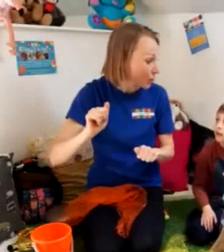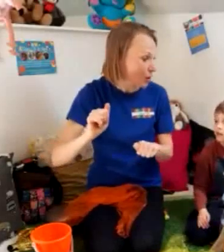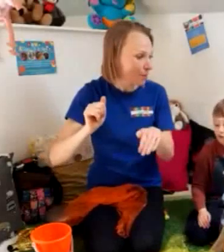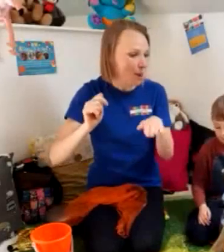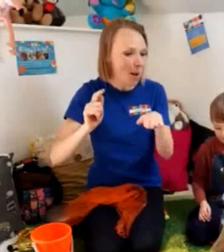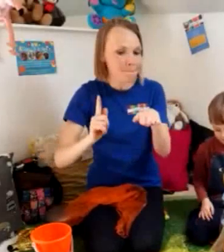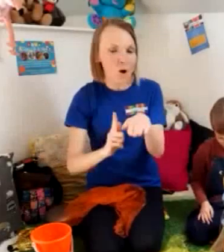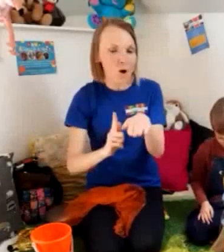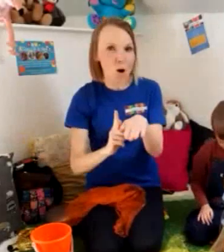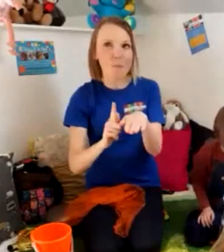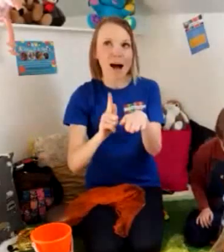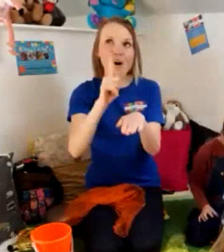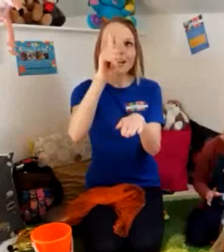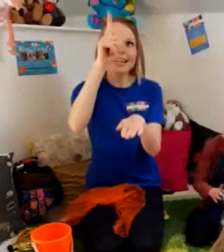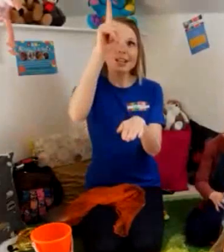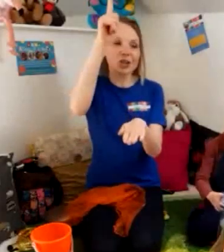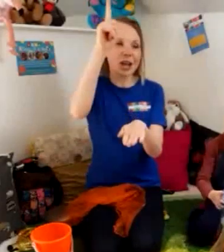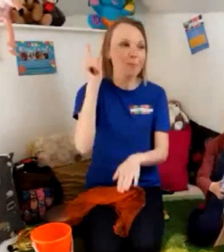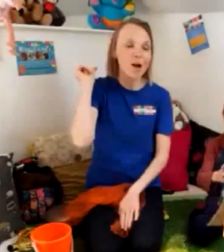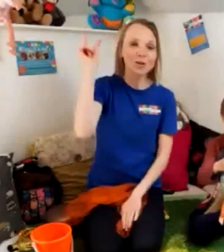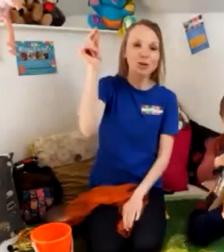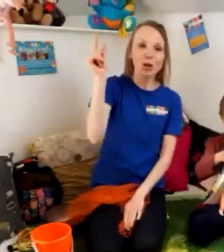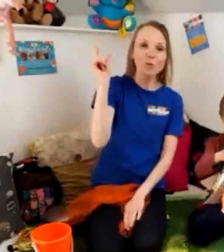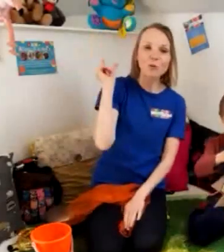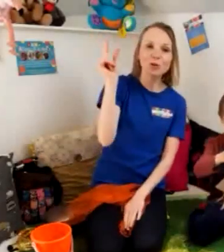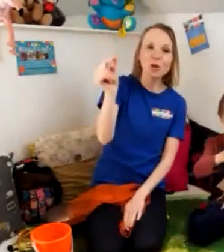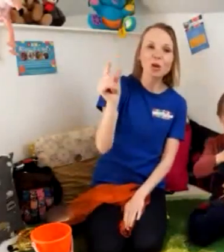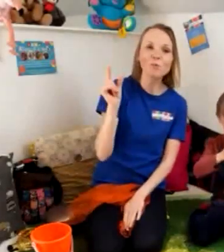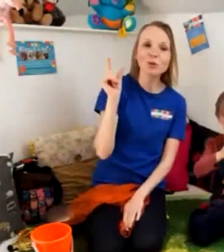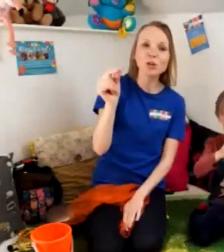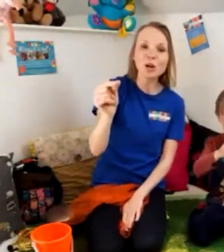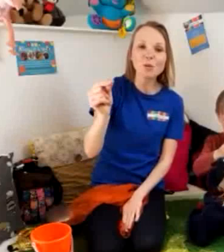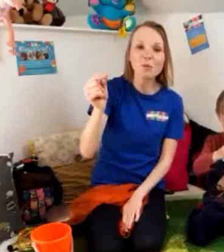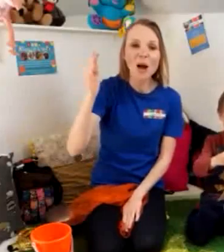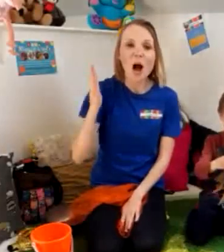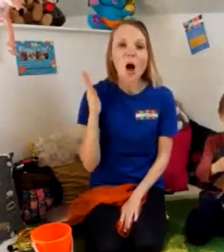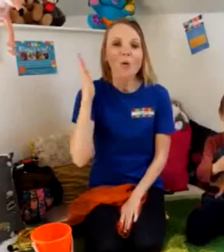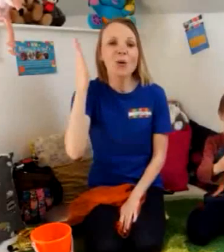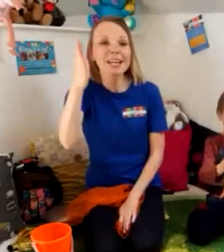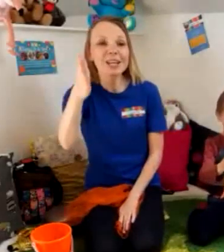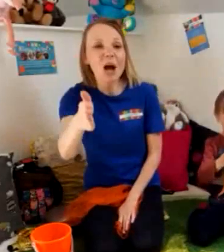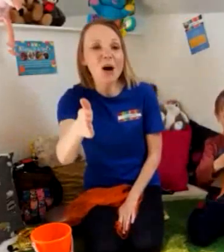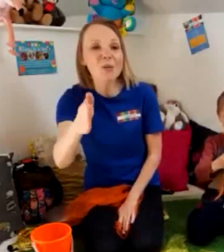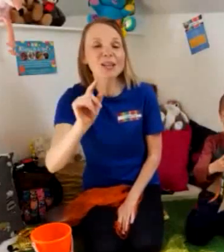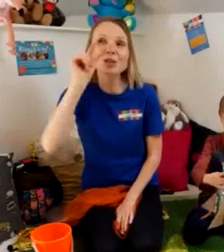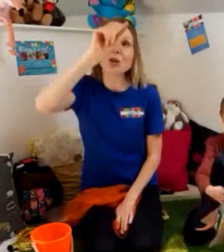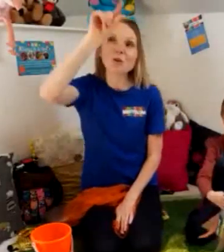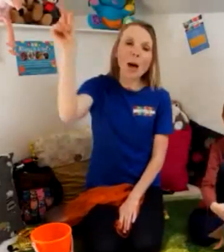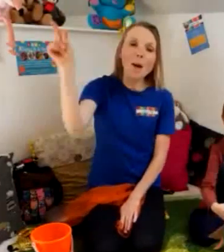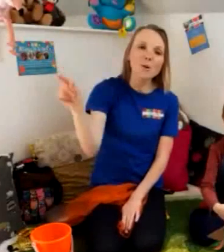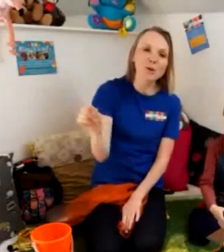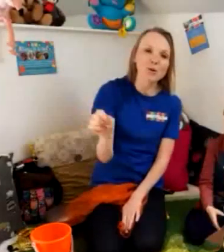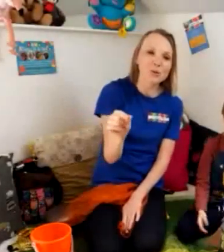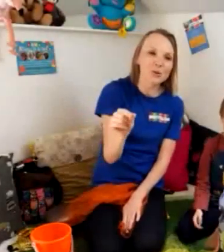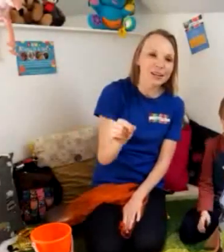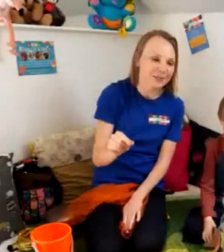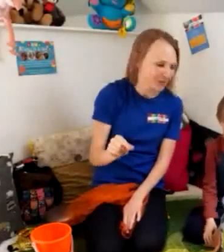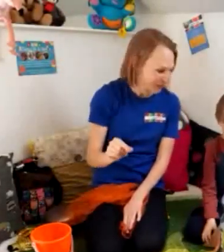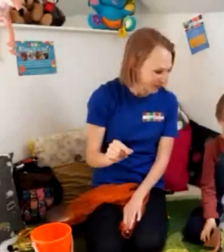climb aboard my rocket ship. Zoom, zoom, zoom. We're going to the moon.